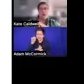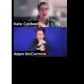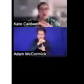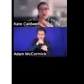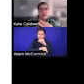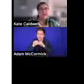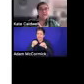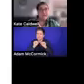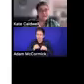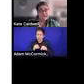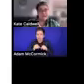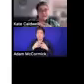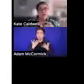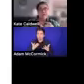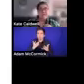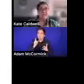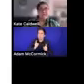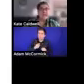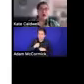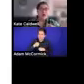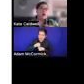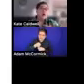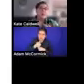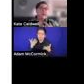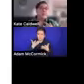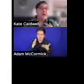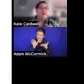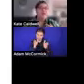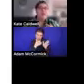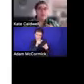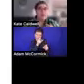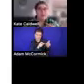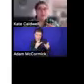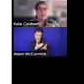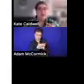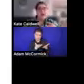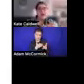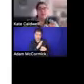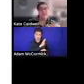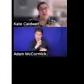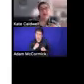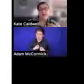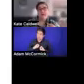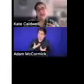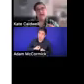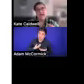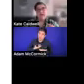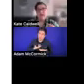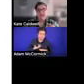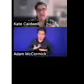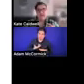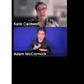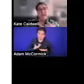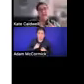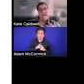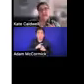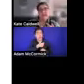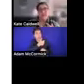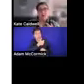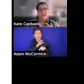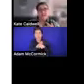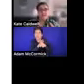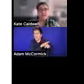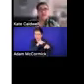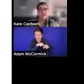ignored, overlooked, neglected, whose needs aren't being met in the community, so that you can actually design policy